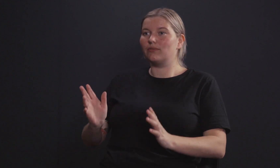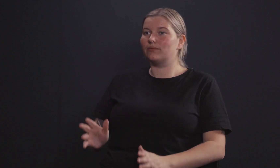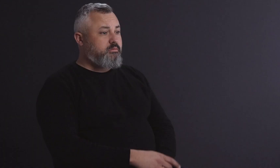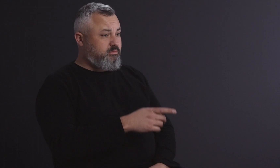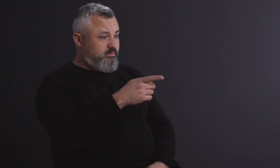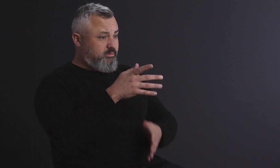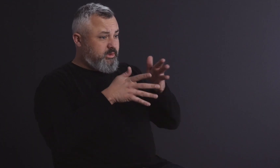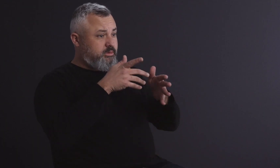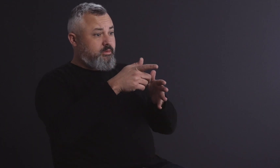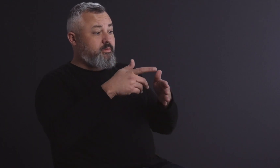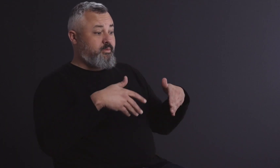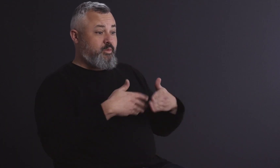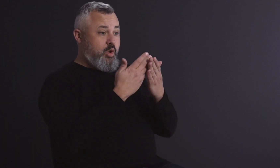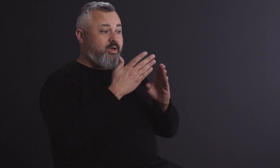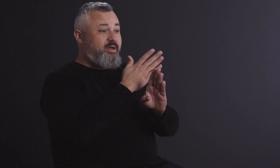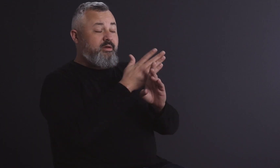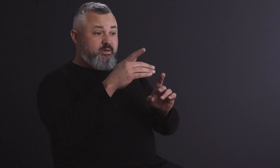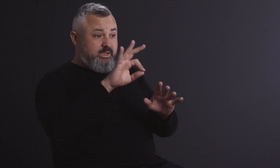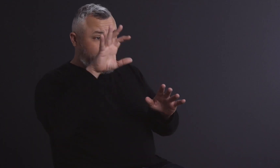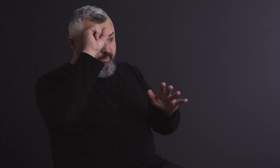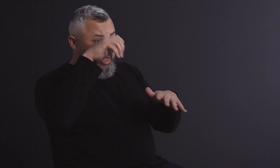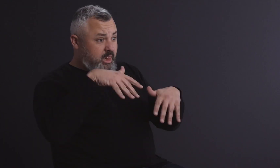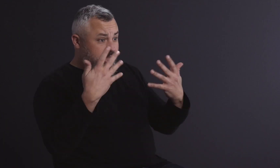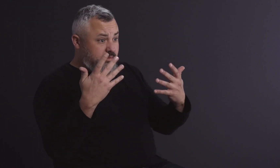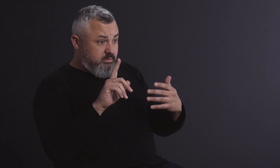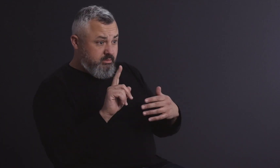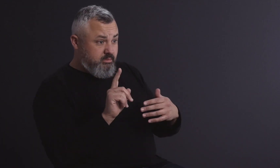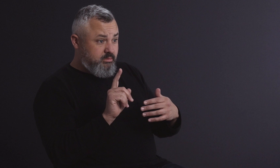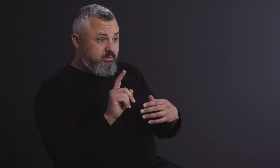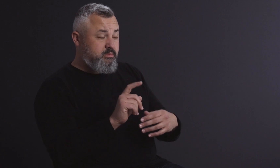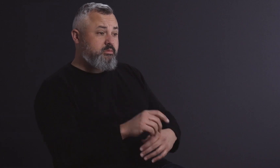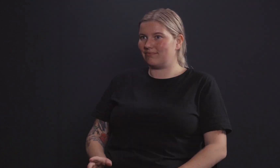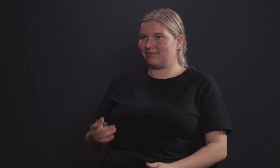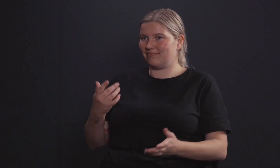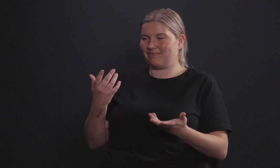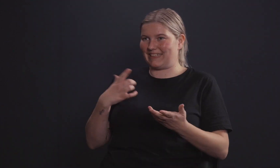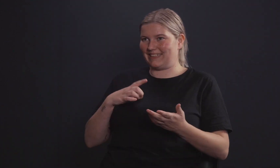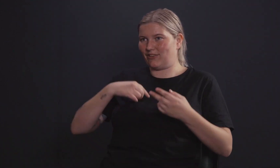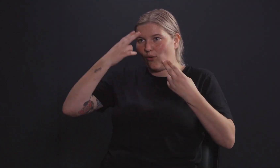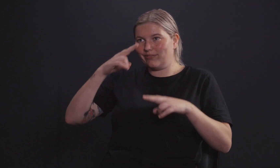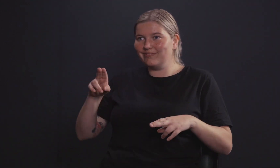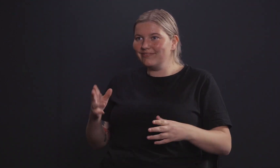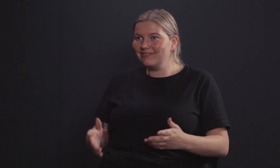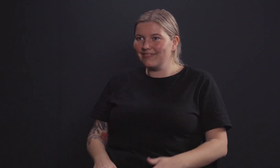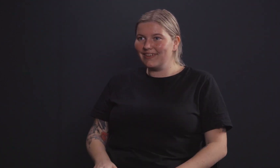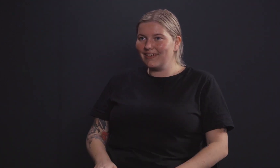born. But you had no recollection of anything up until that point? Well, no, I'd actually